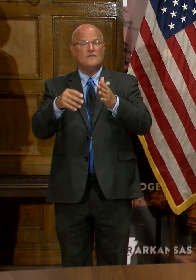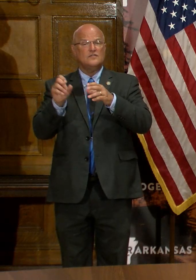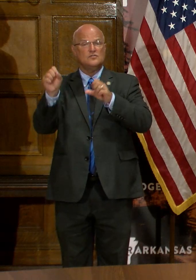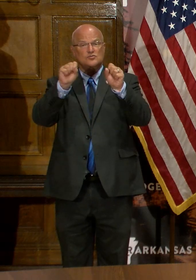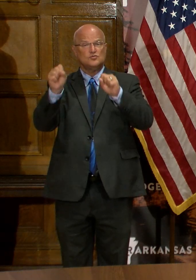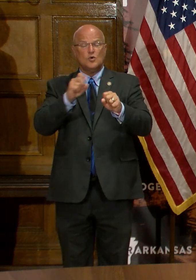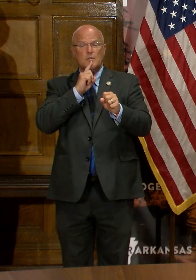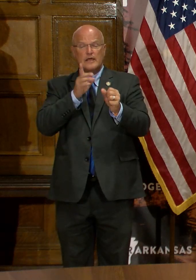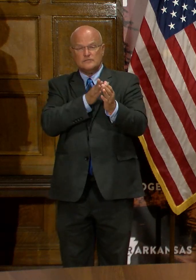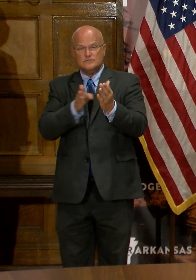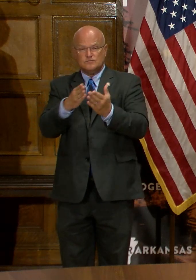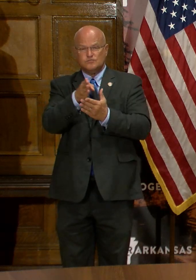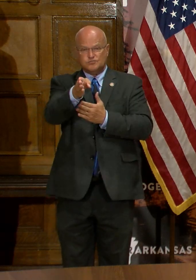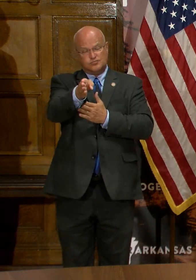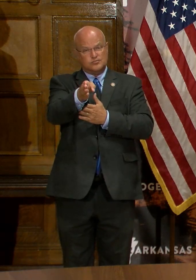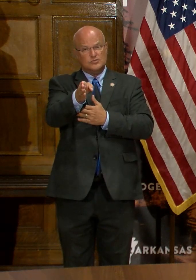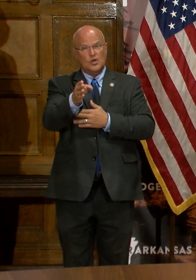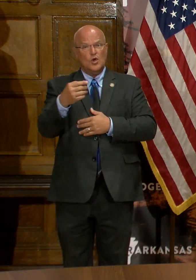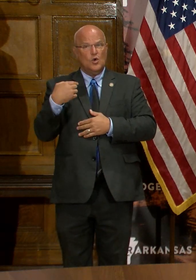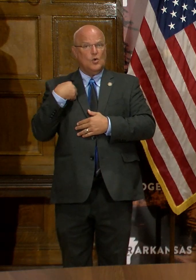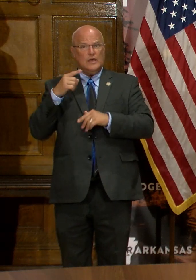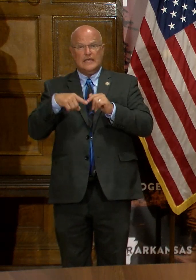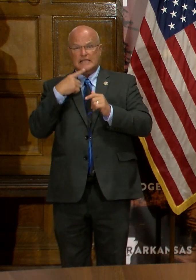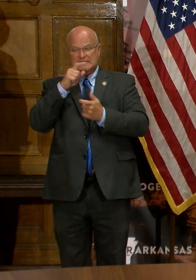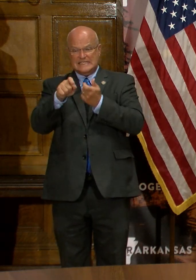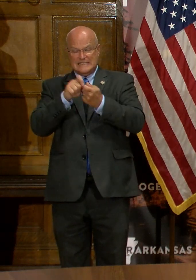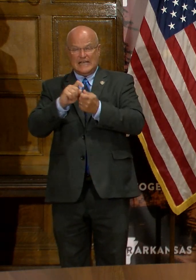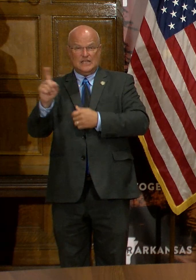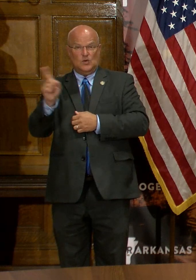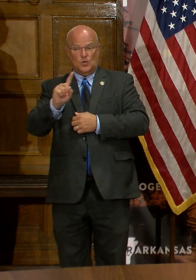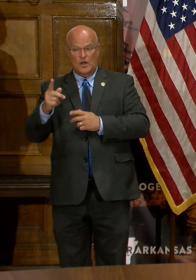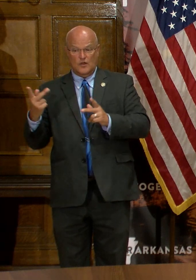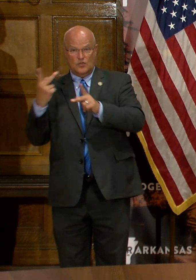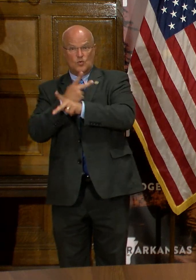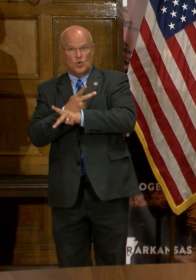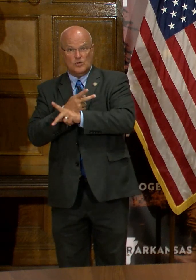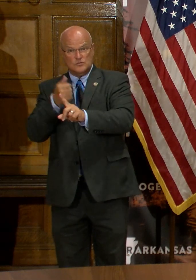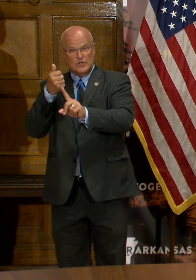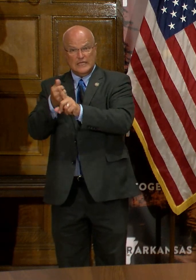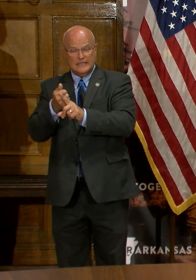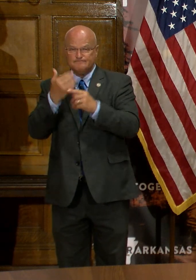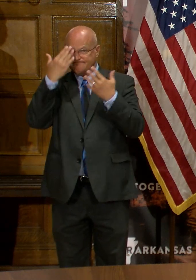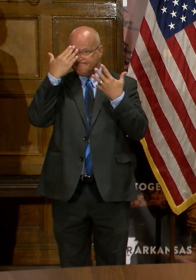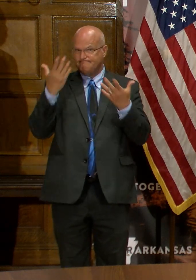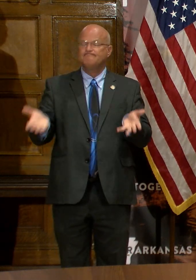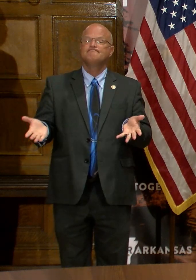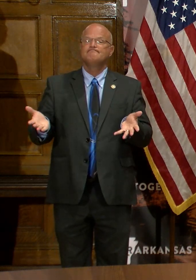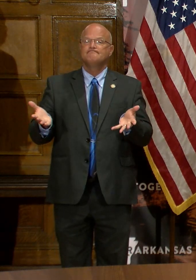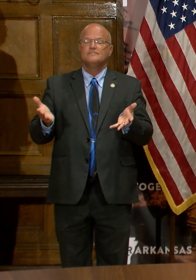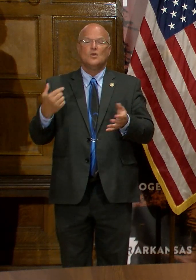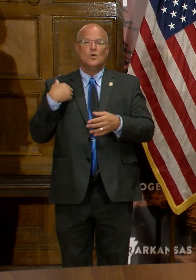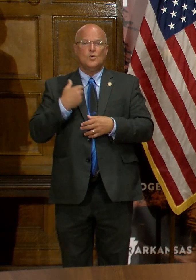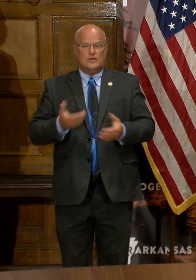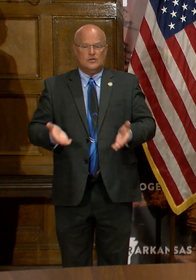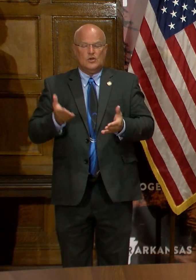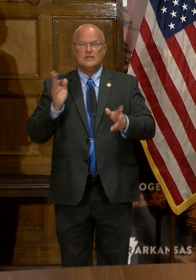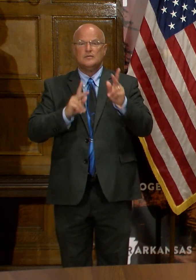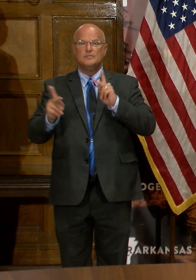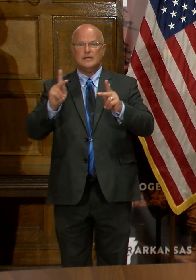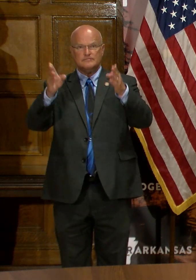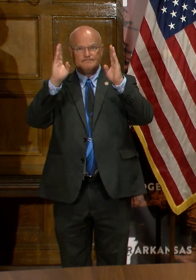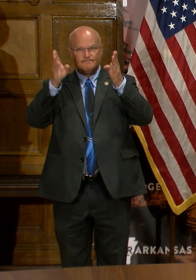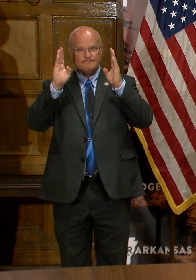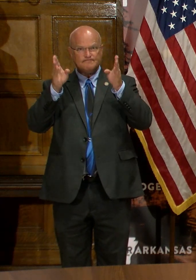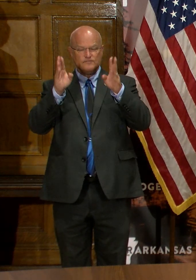storm actually takes. So we can't say exactly where the worst part of the damage is going to be. So we're encouraging everybody